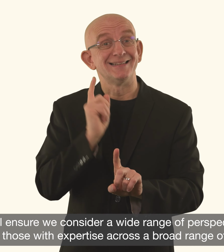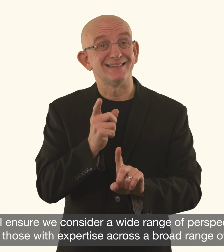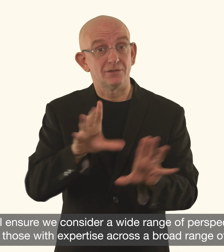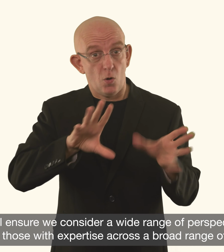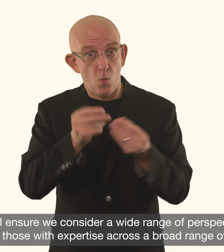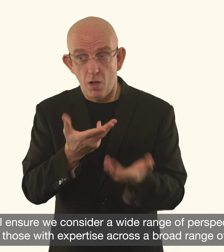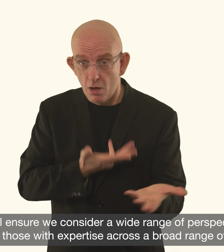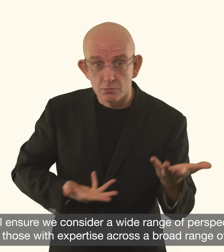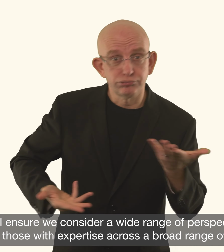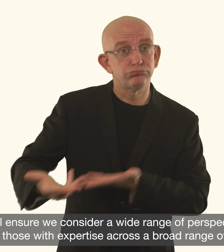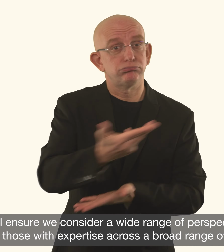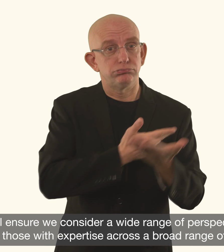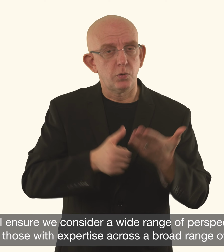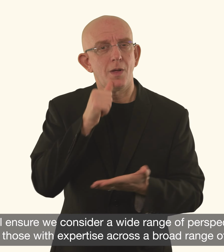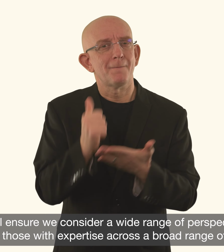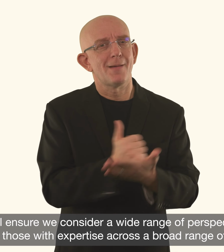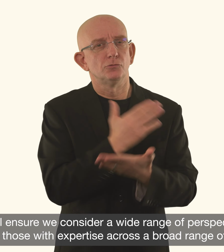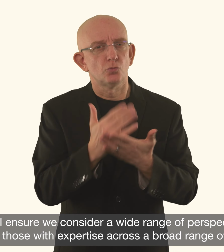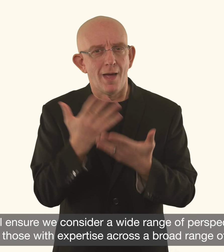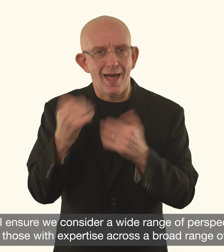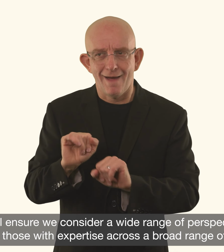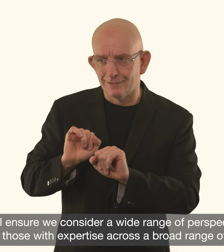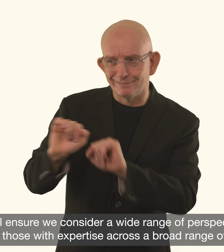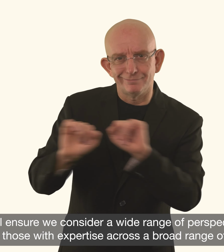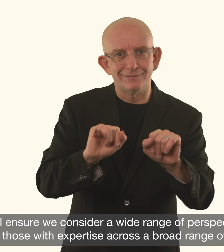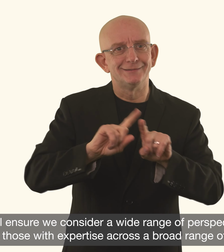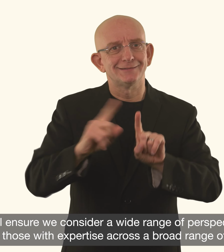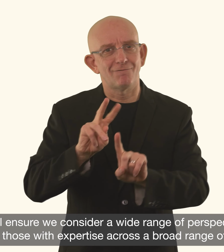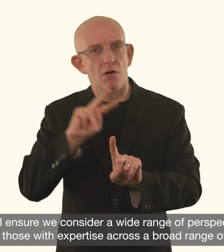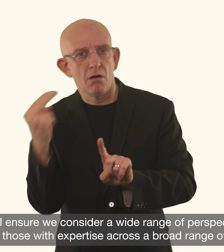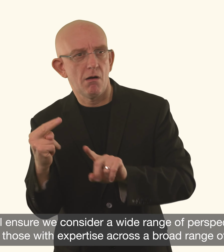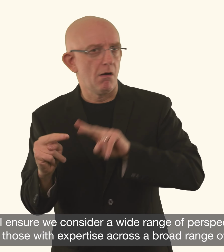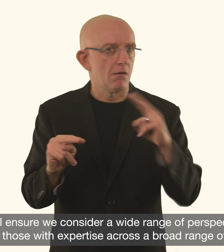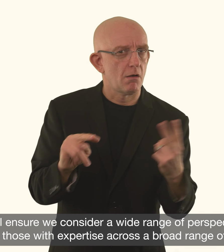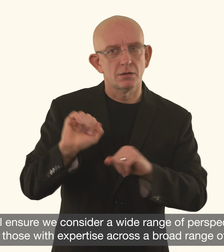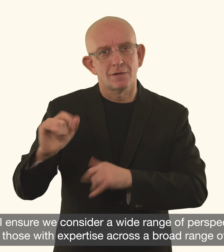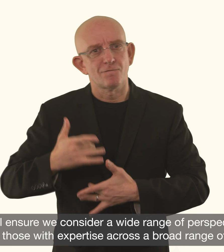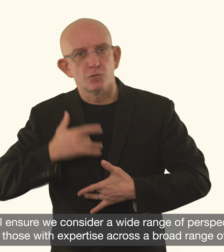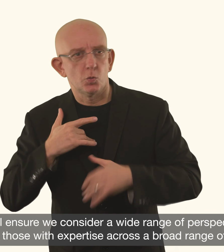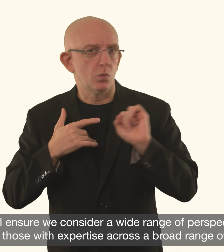This will ensure we consider a wide range of perspectives, including those with expertise across a broad range of needs.